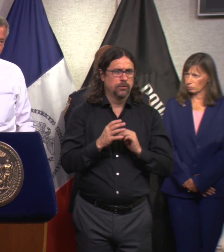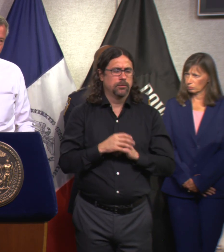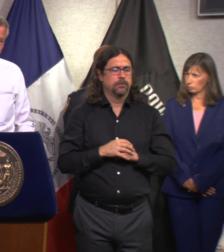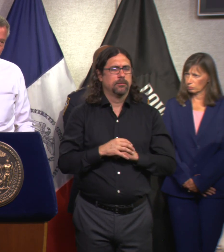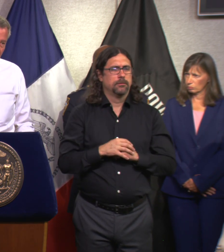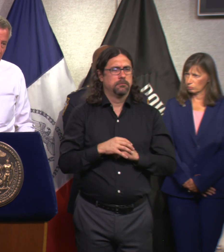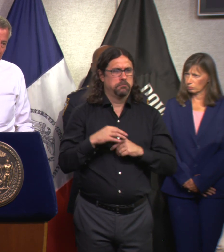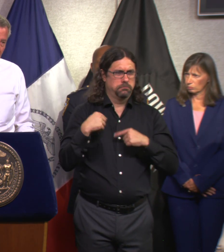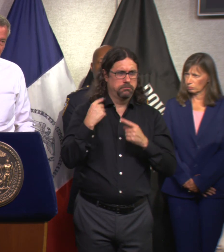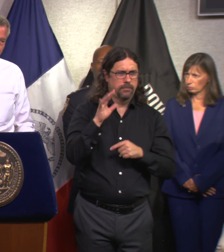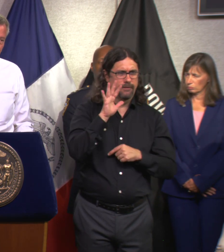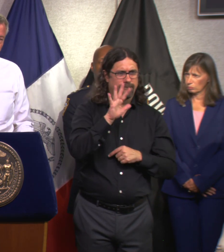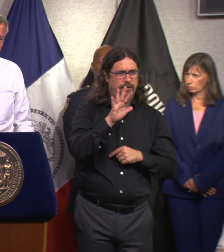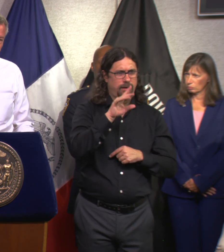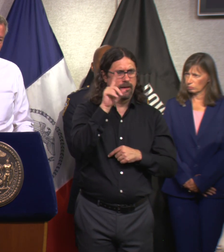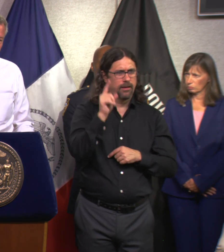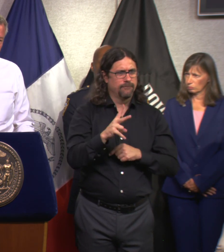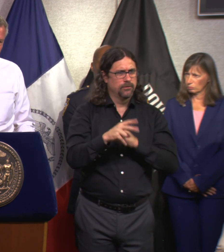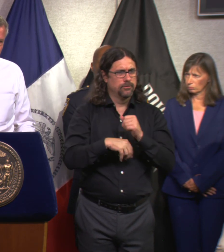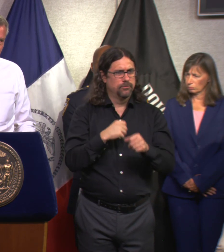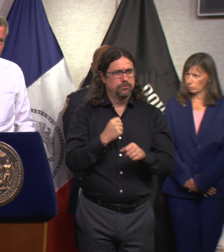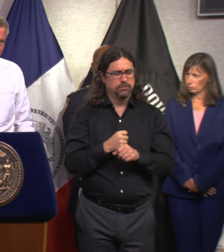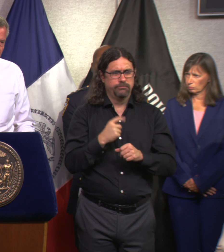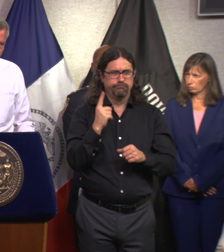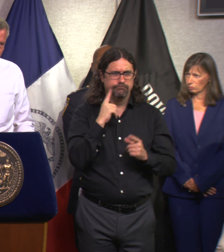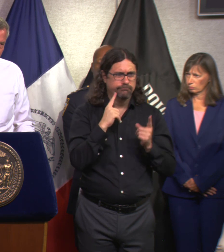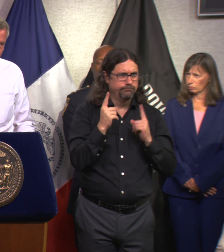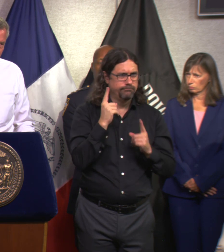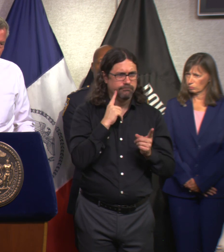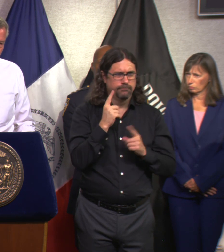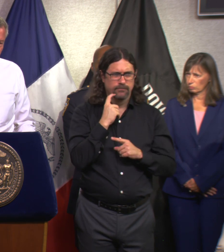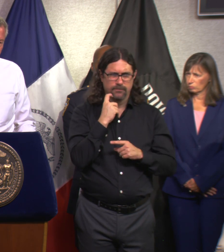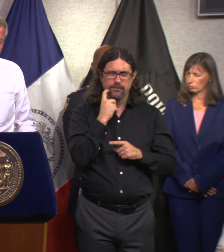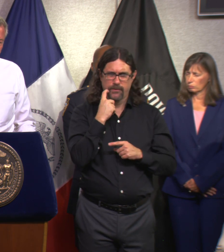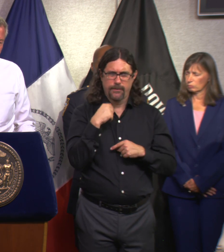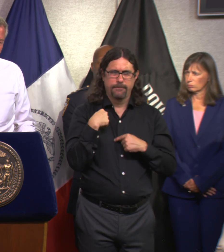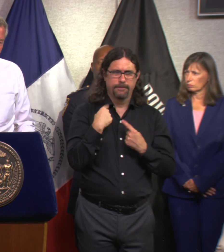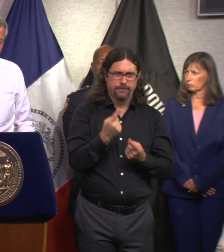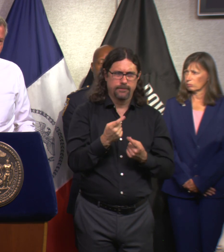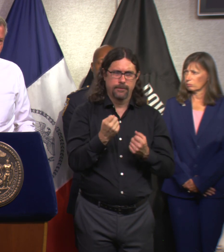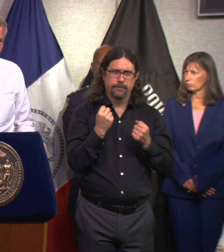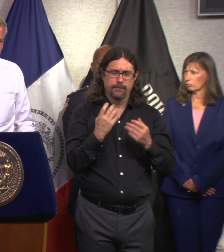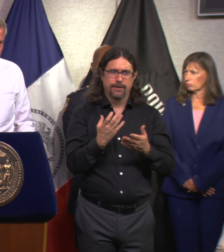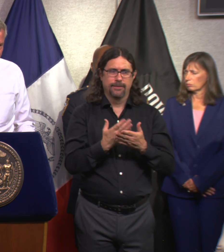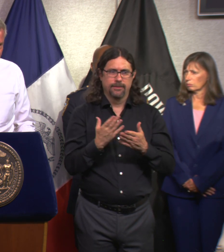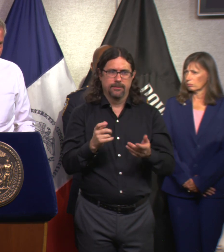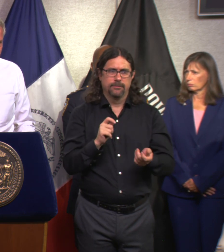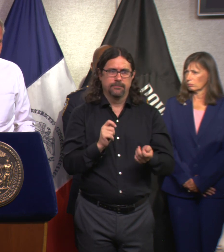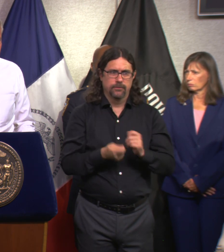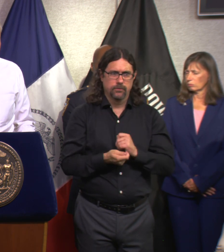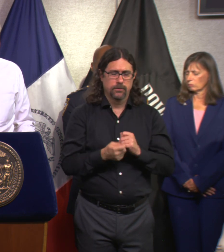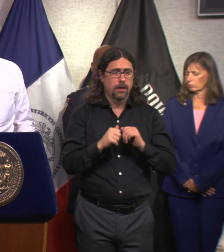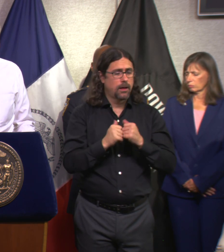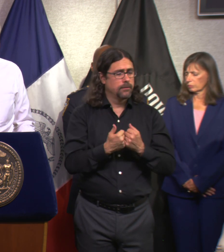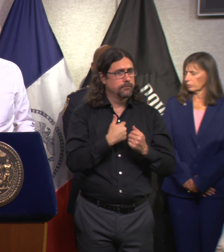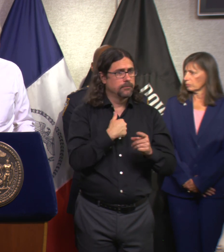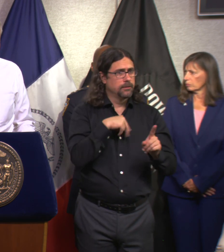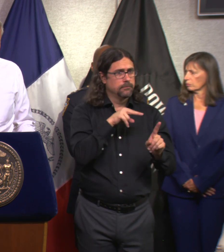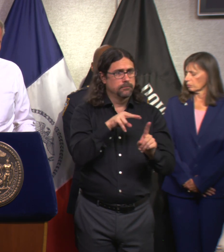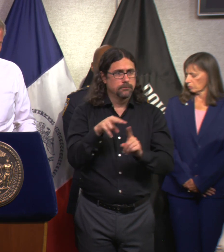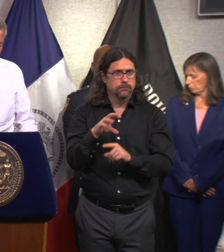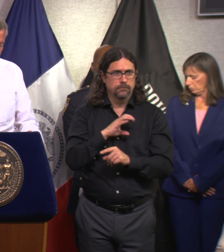is changing in our neighborhoods, that the way we are policing is very different, that there's a lot more respect being shown to the